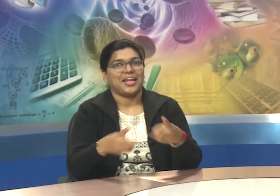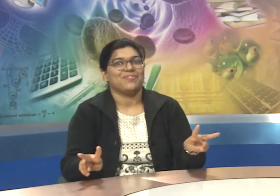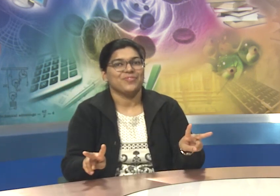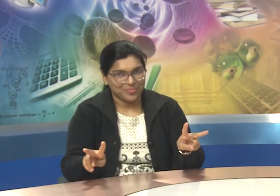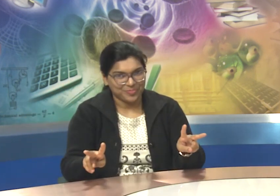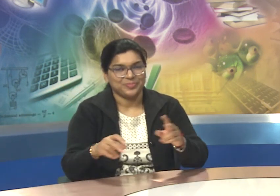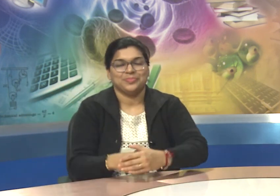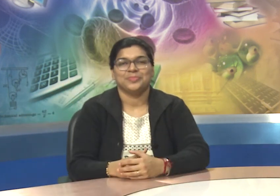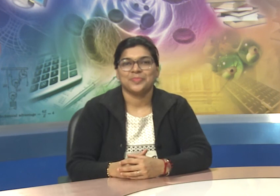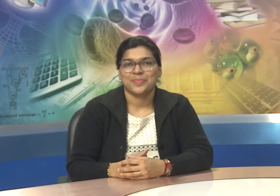several weeks.